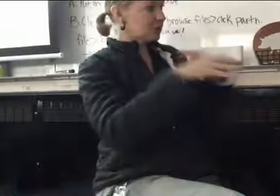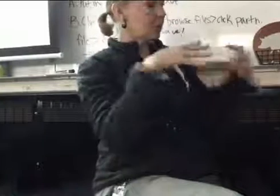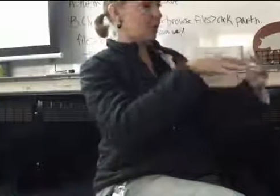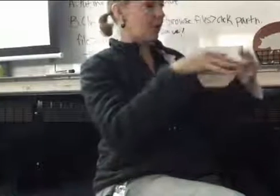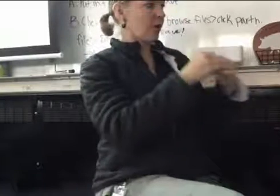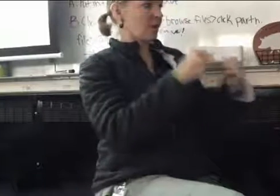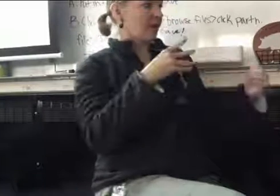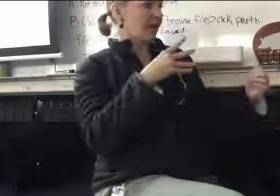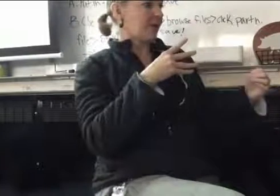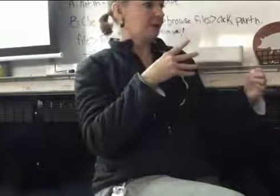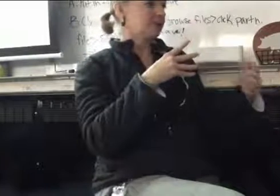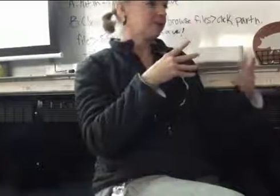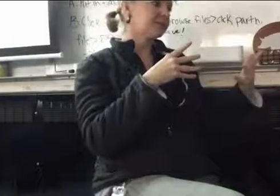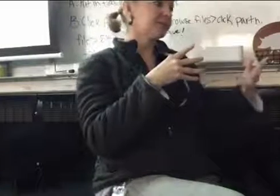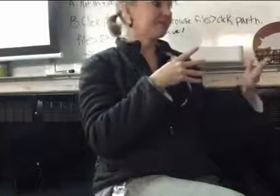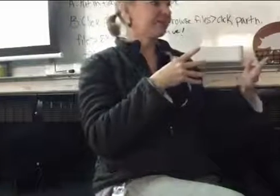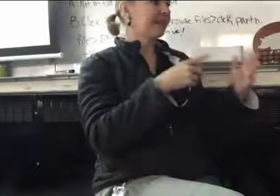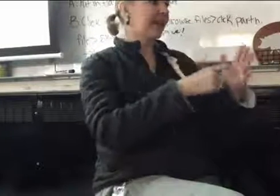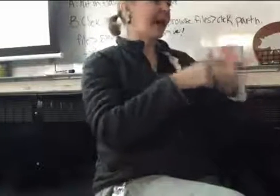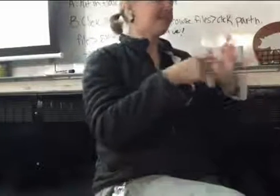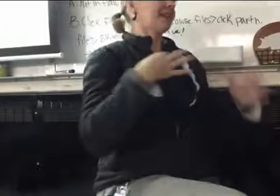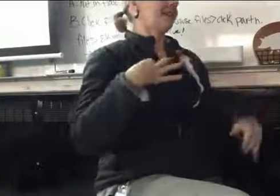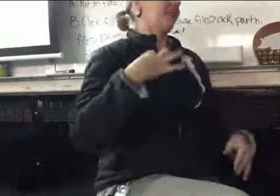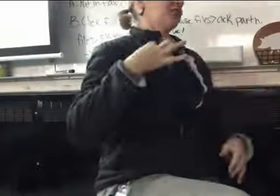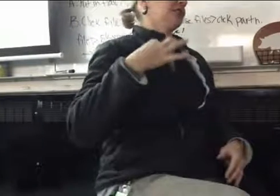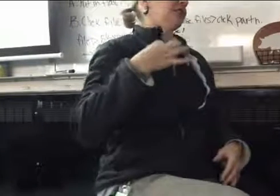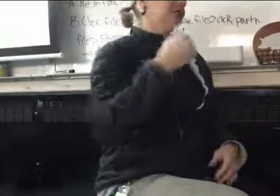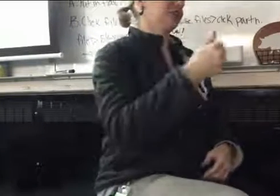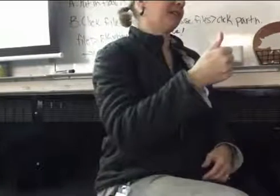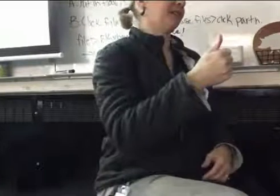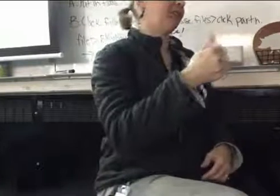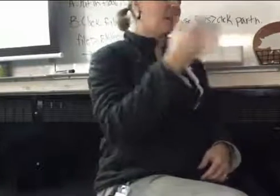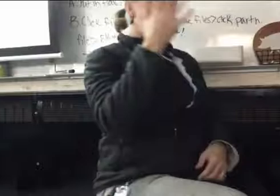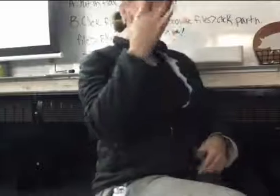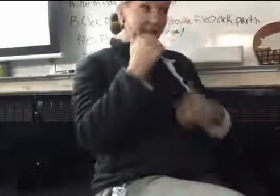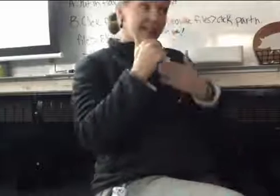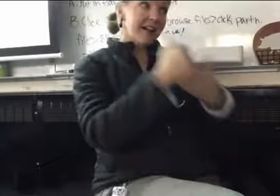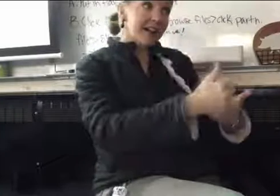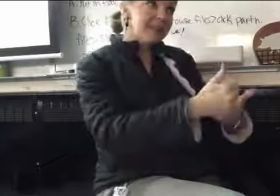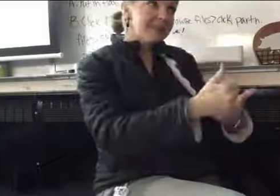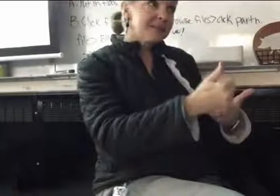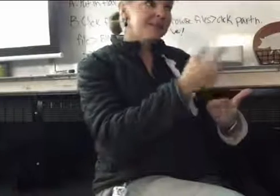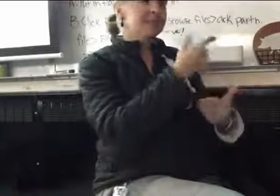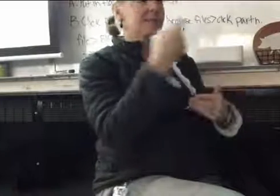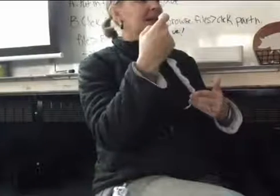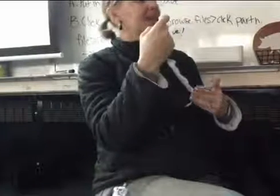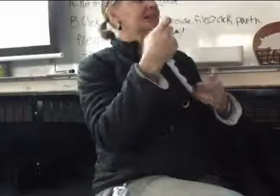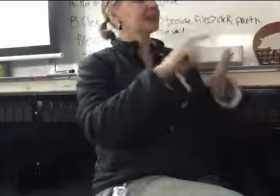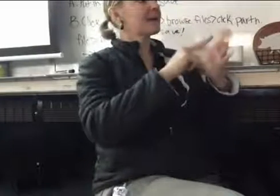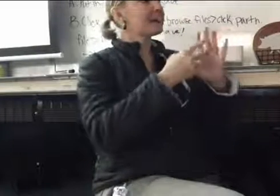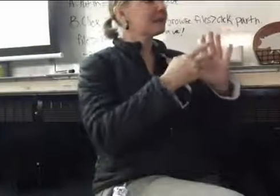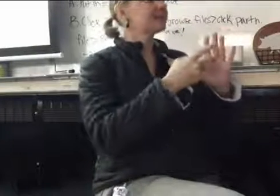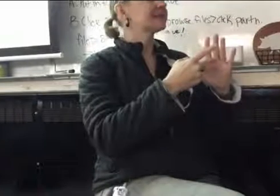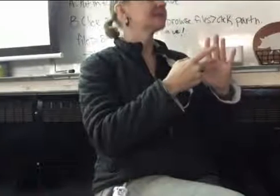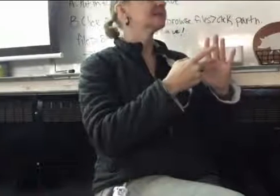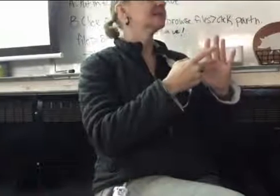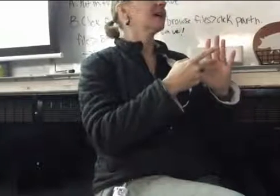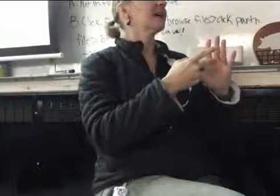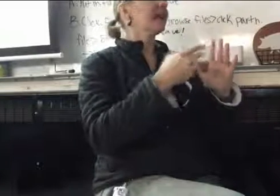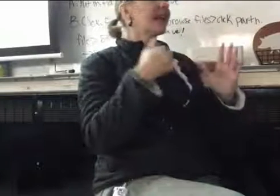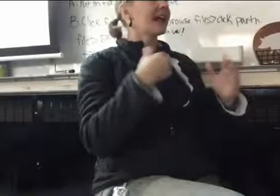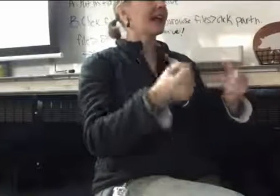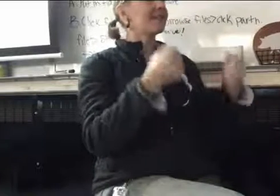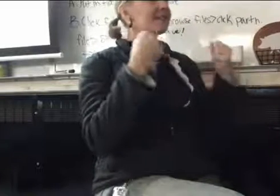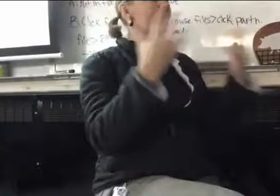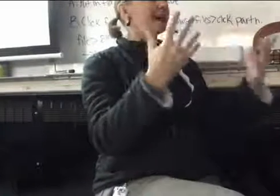without you having to volunteer yourself. Why this is beneficial to you is that they're able to get tons of army men to come